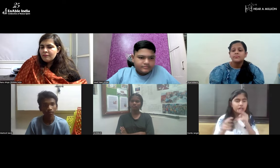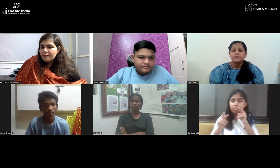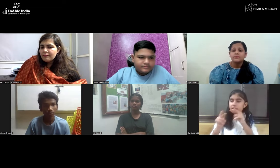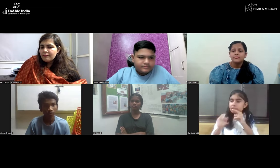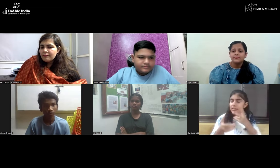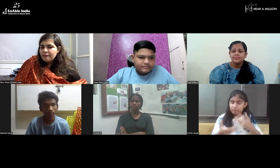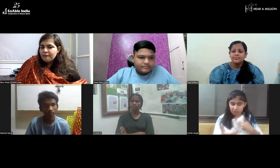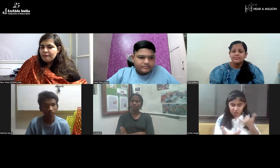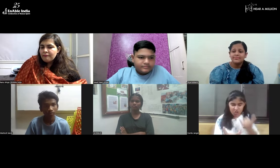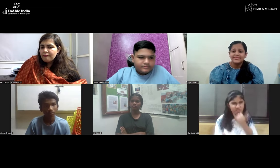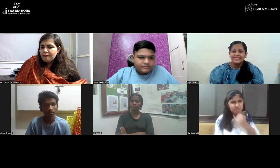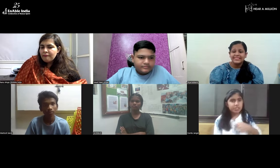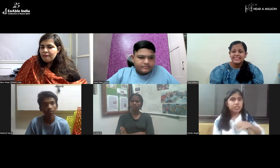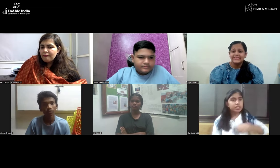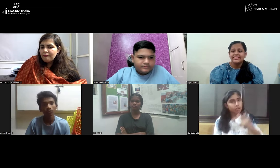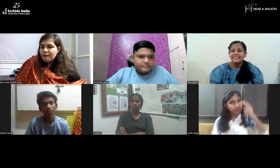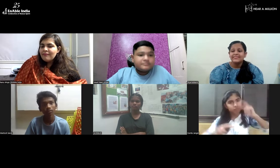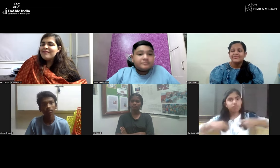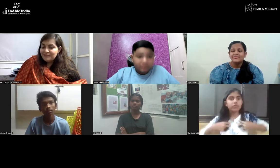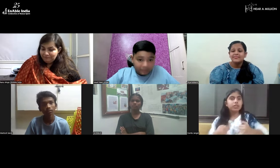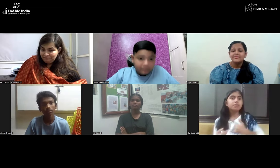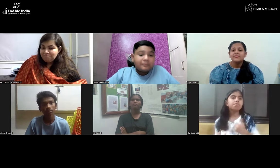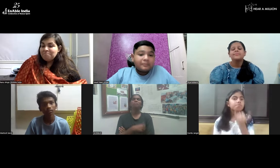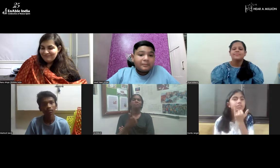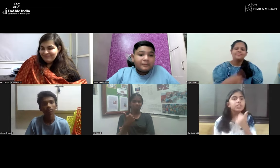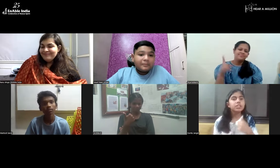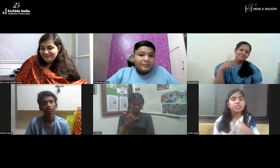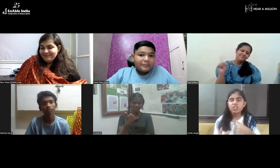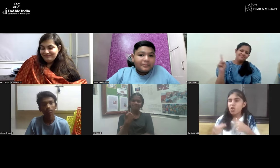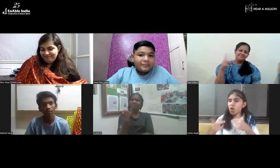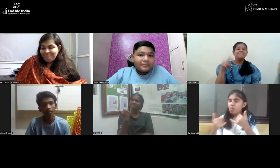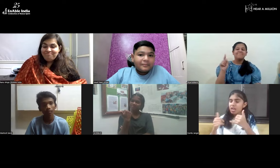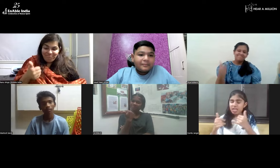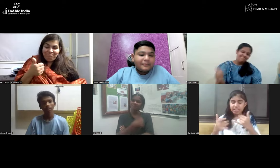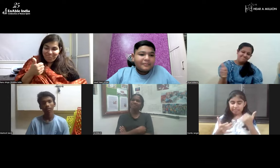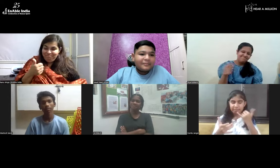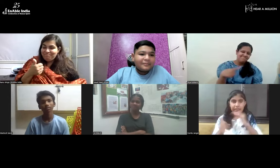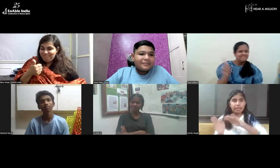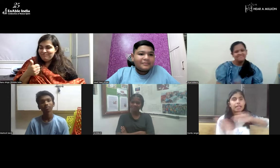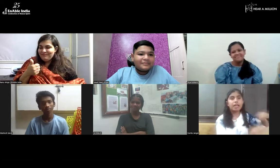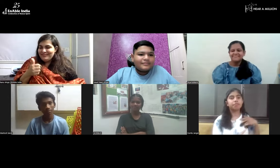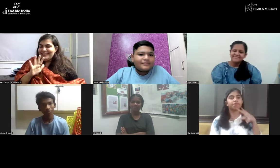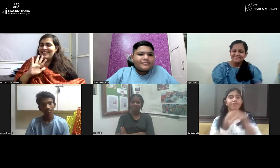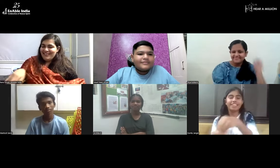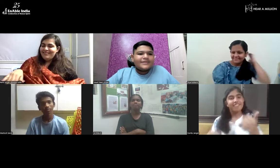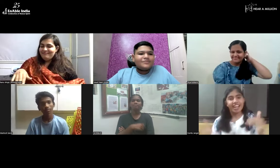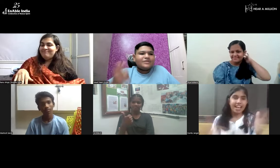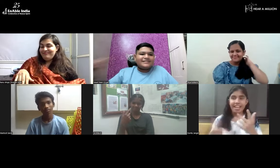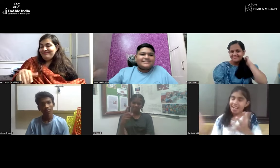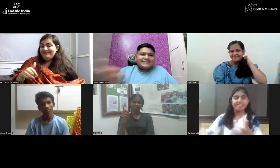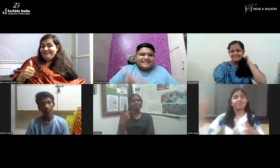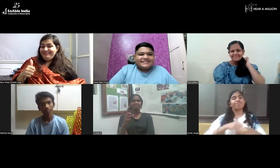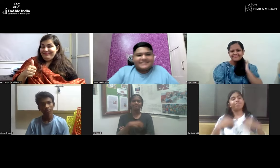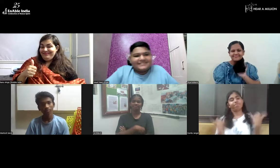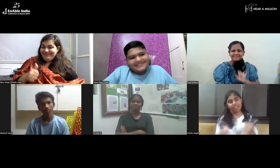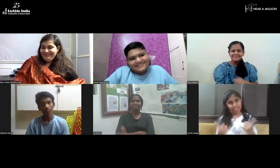depends, yes, the kind of hug and how they're doing it. Okay, let's look on the different perspectives. So if an old person